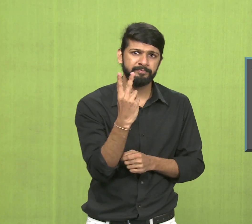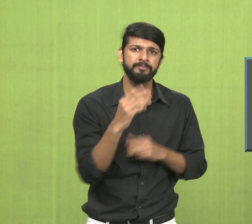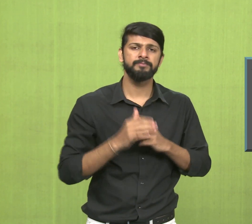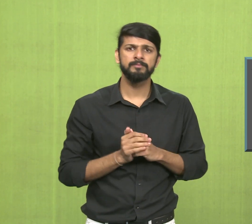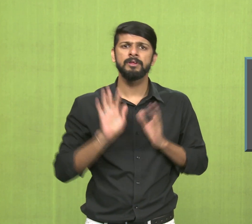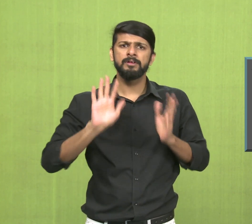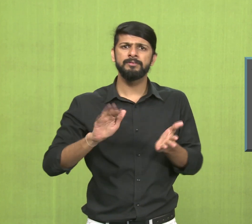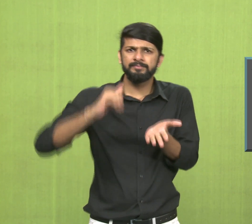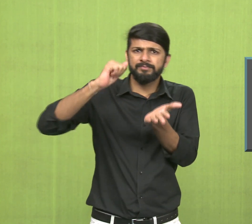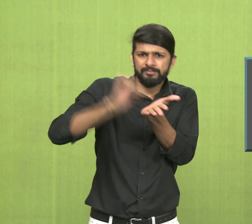Question number 2.